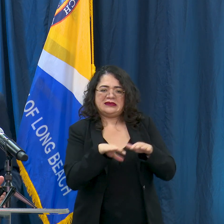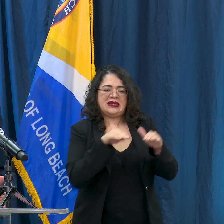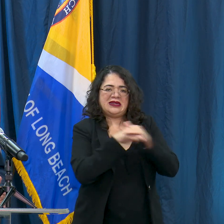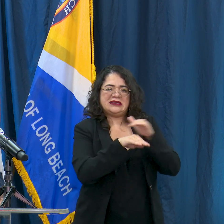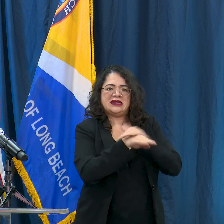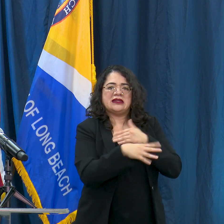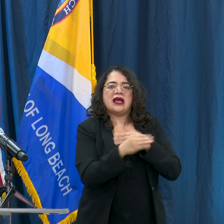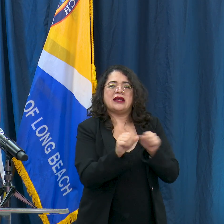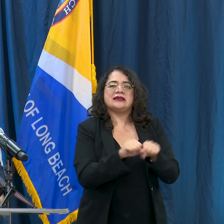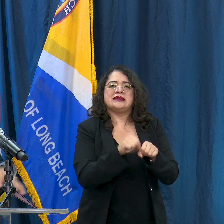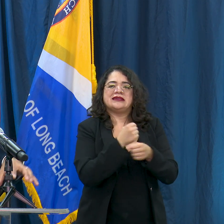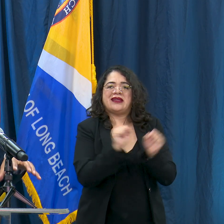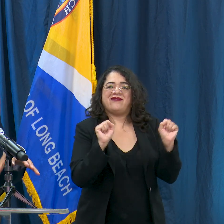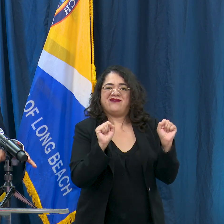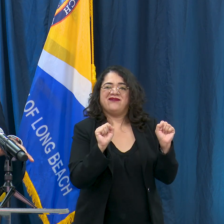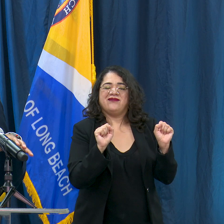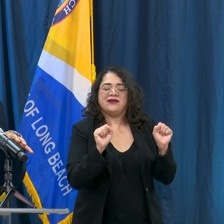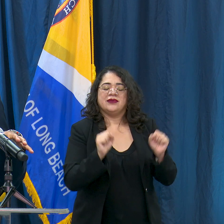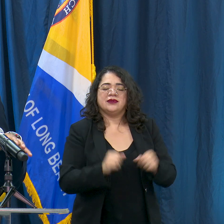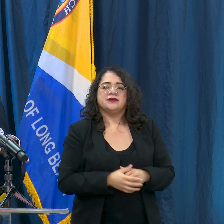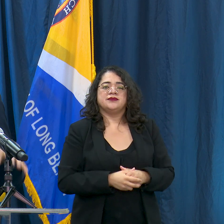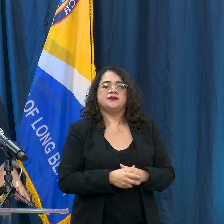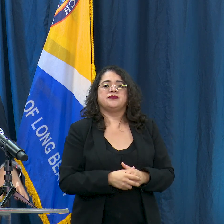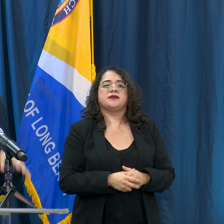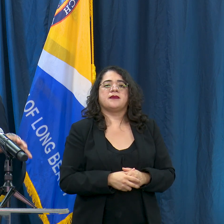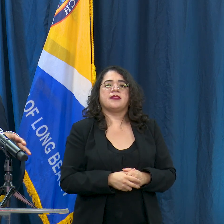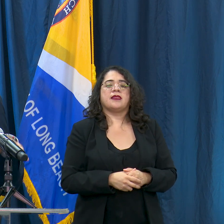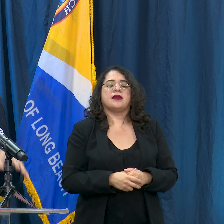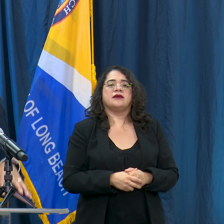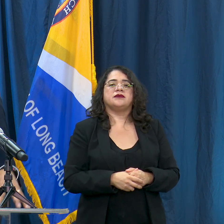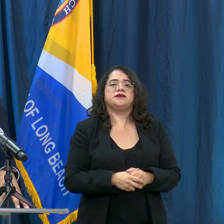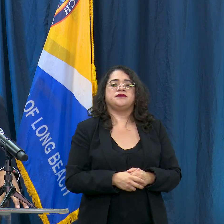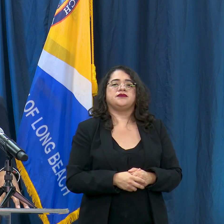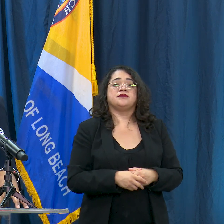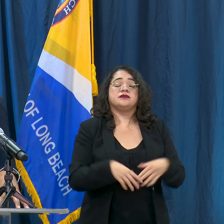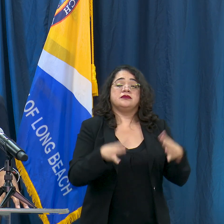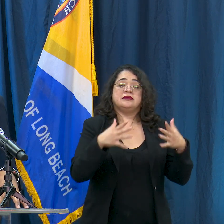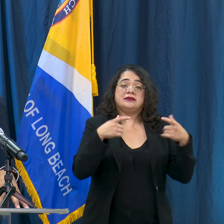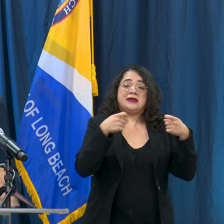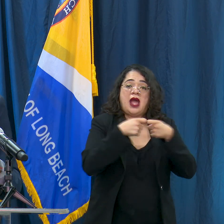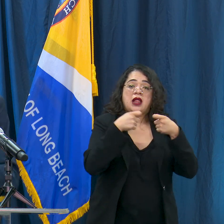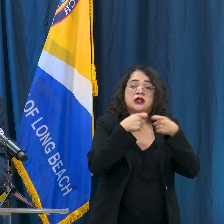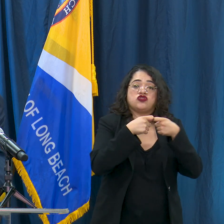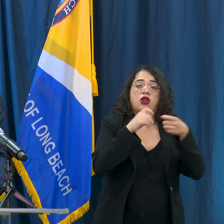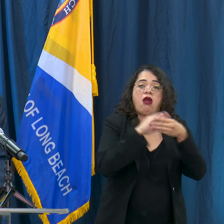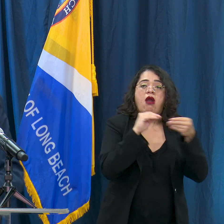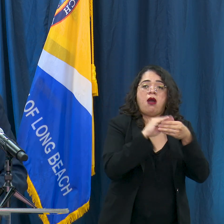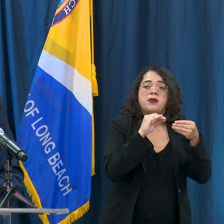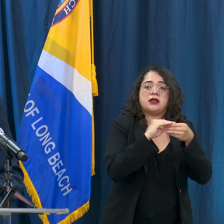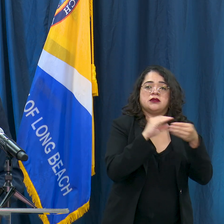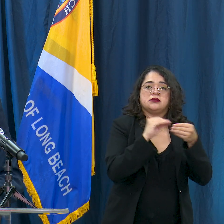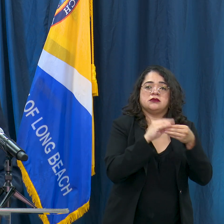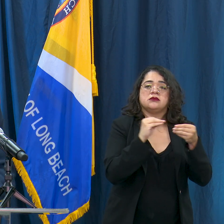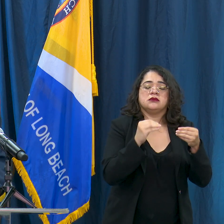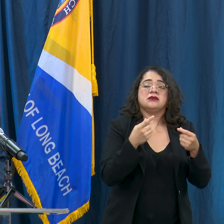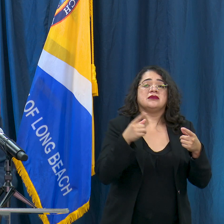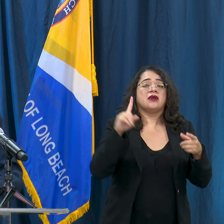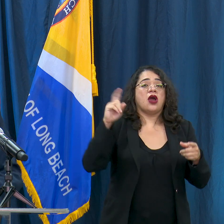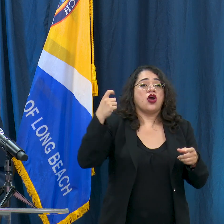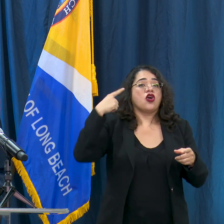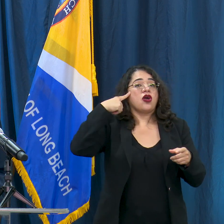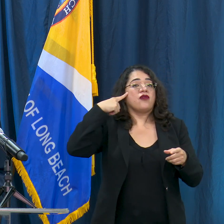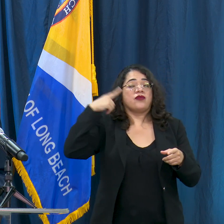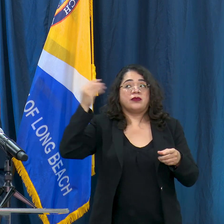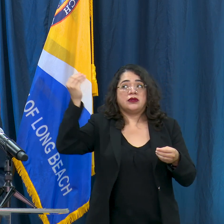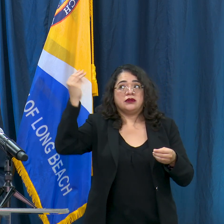way that's safe. And so that's why we've had the electronic comment in place. And we are following, by the way, the governor's guidelines and what's